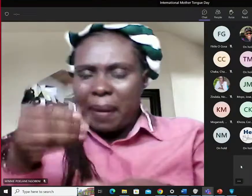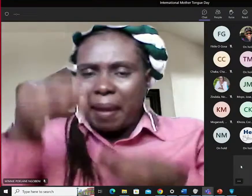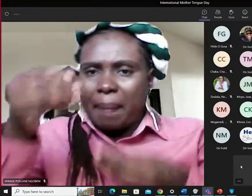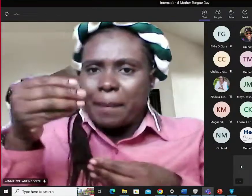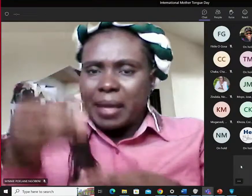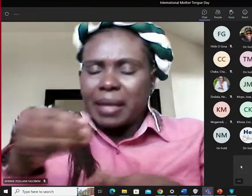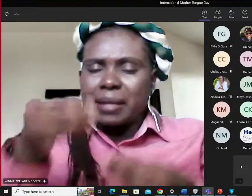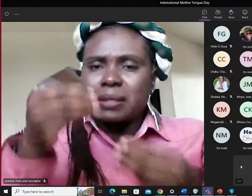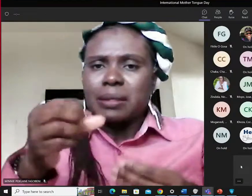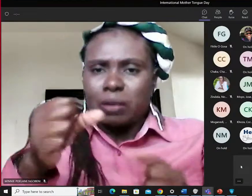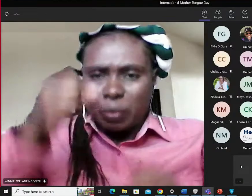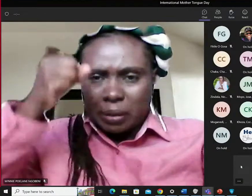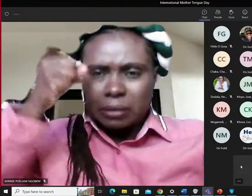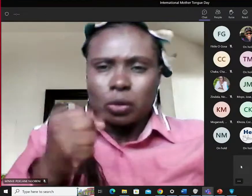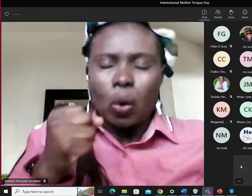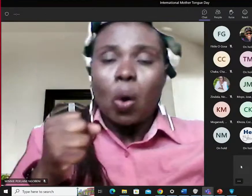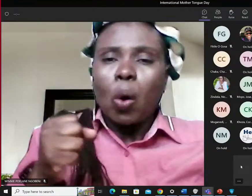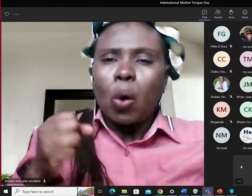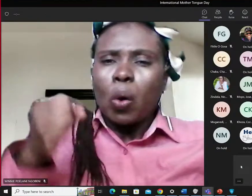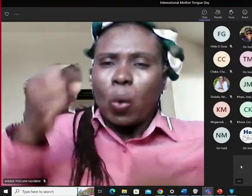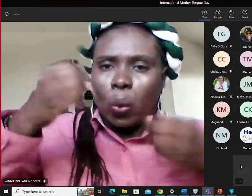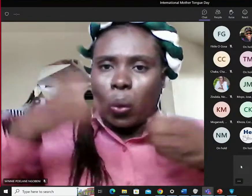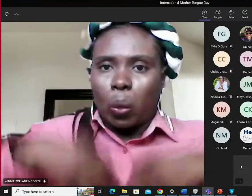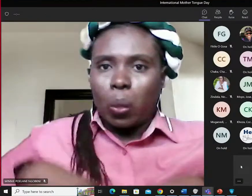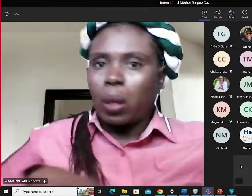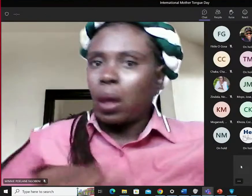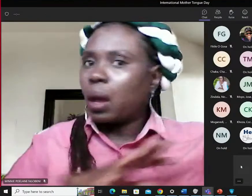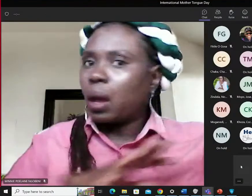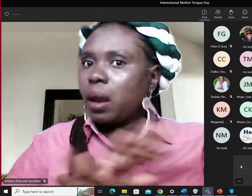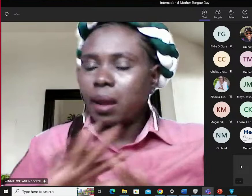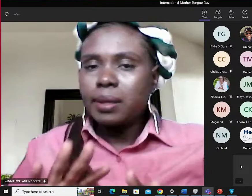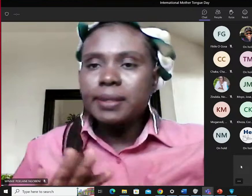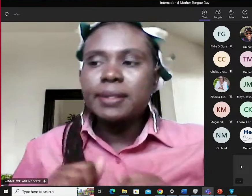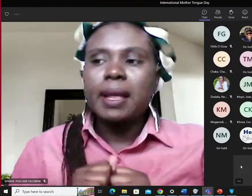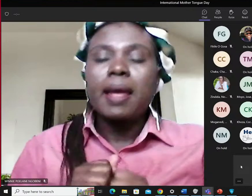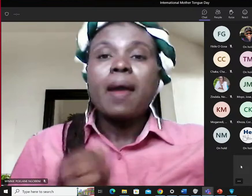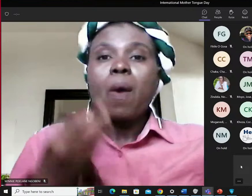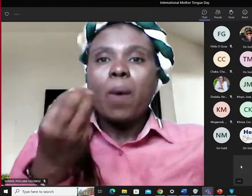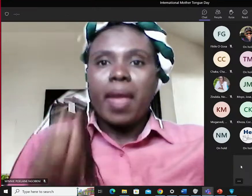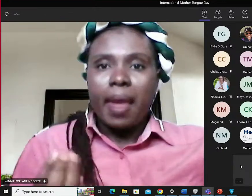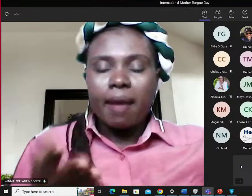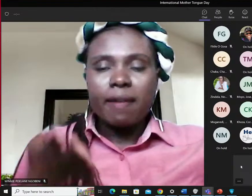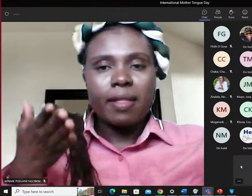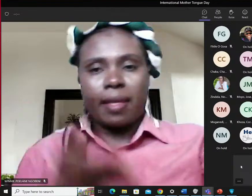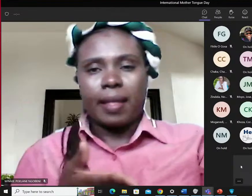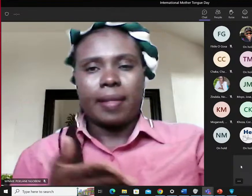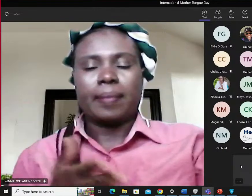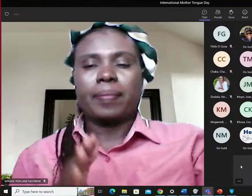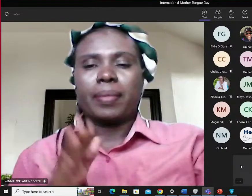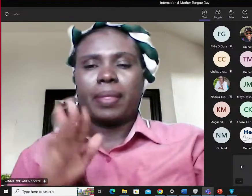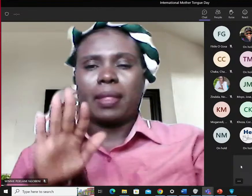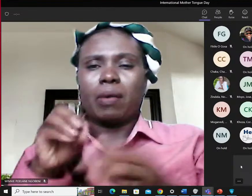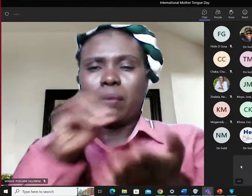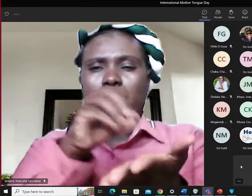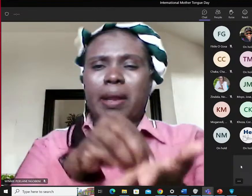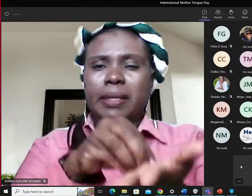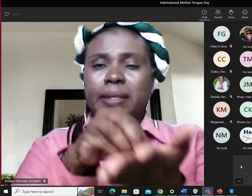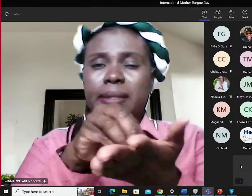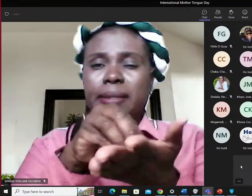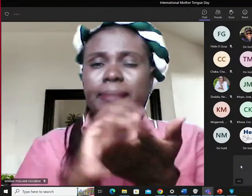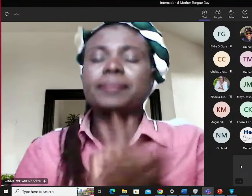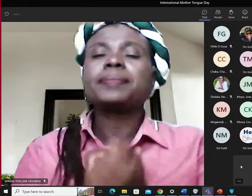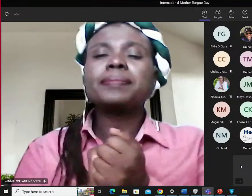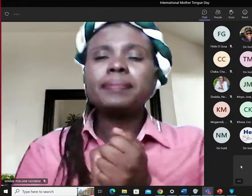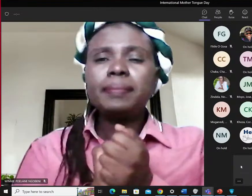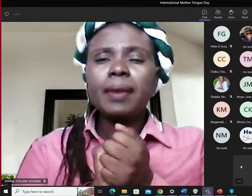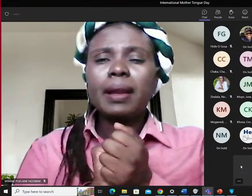they don't leak? So we have that in place, and it's a pity that